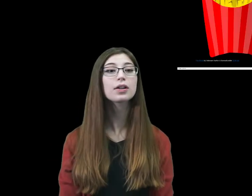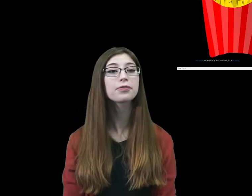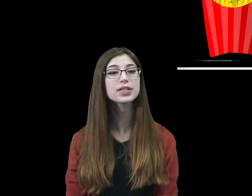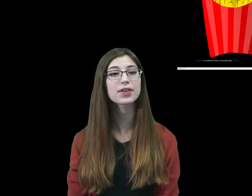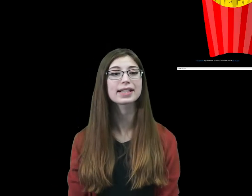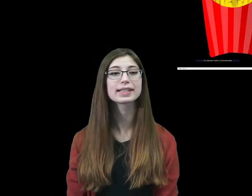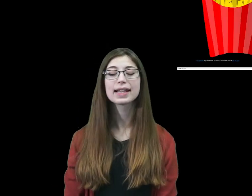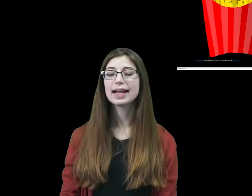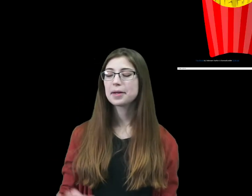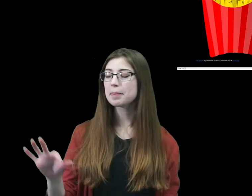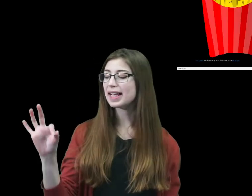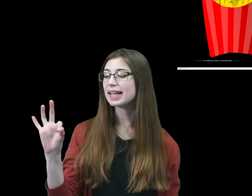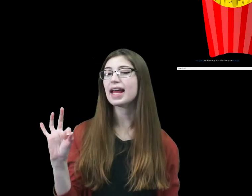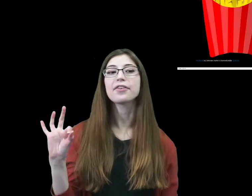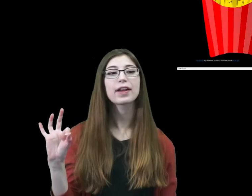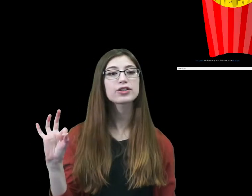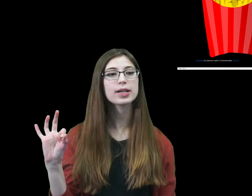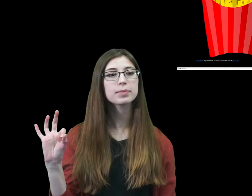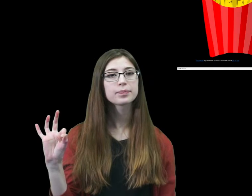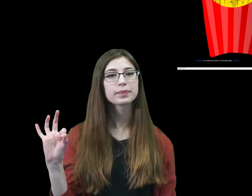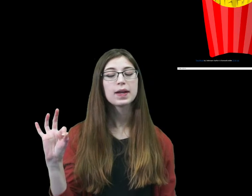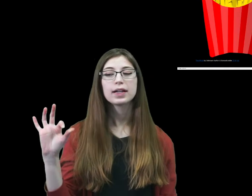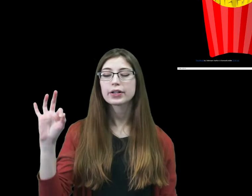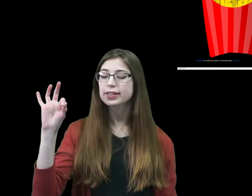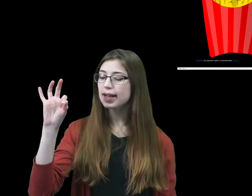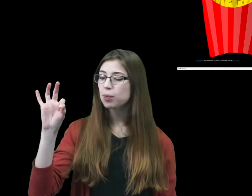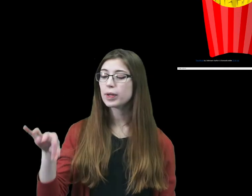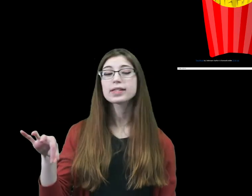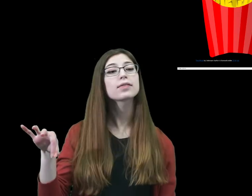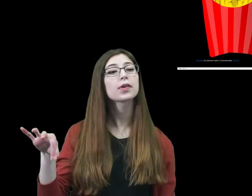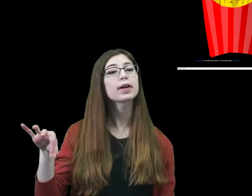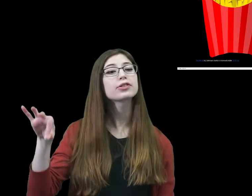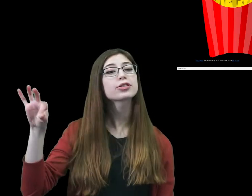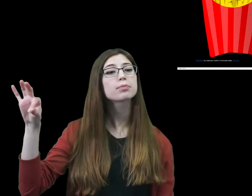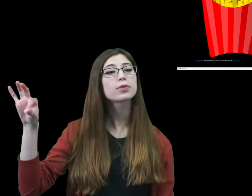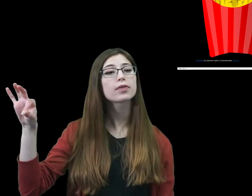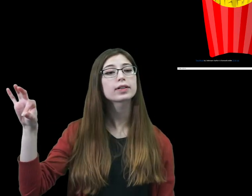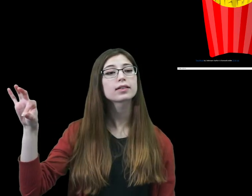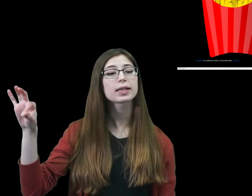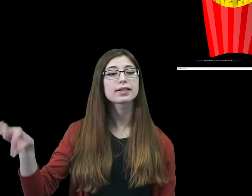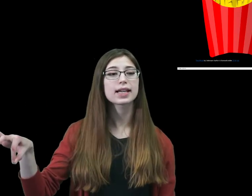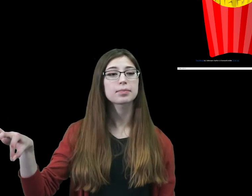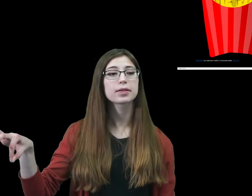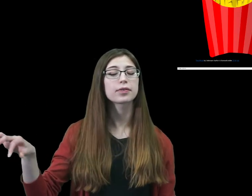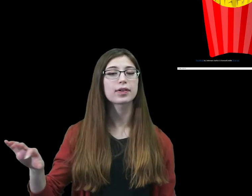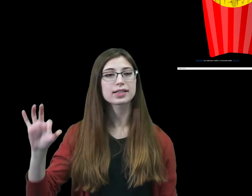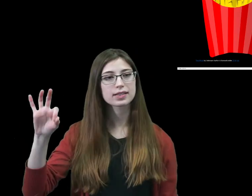French fries. Make an F handshake. You're going to tap once for French, move over a little bit, tap for fries.